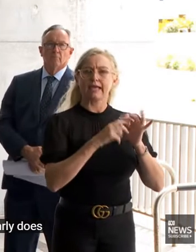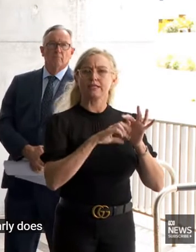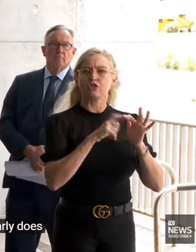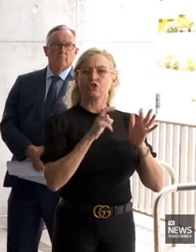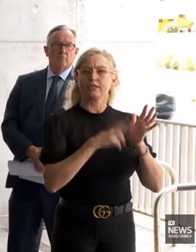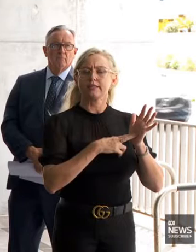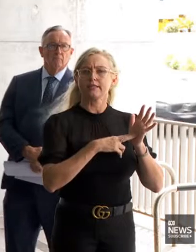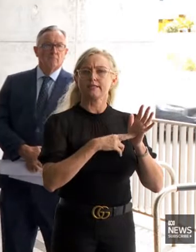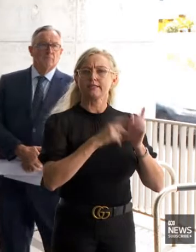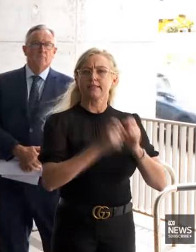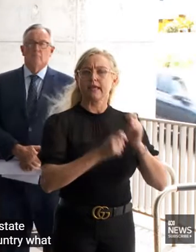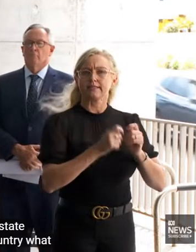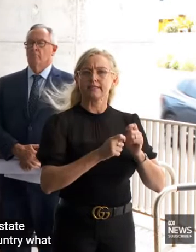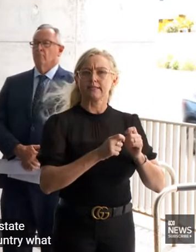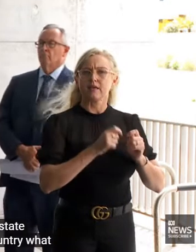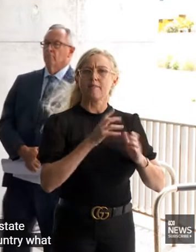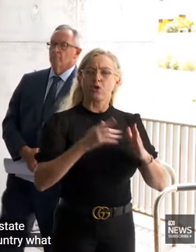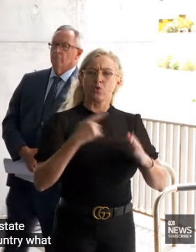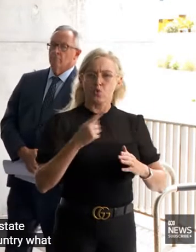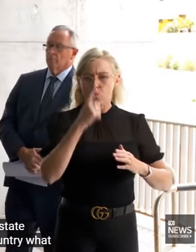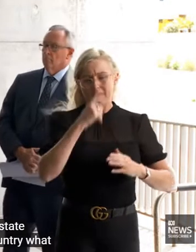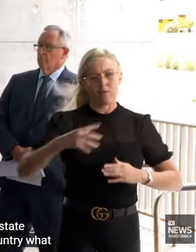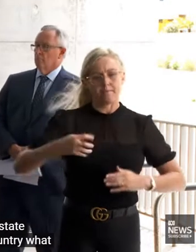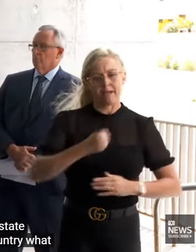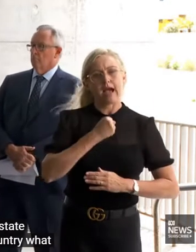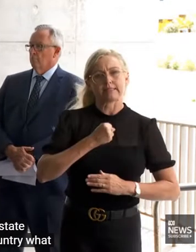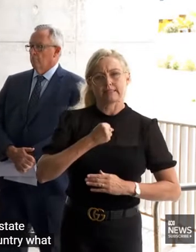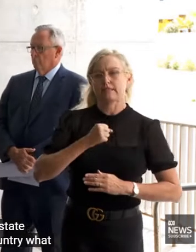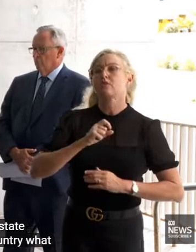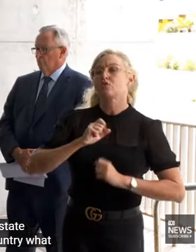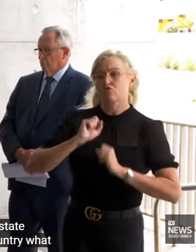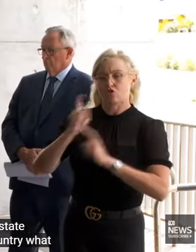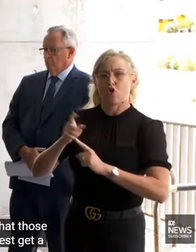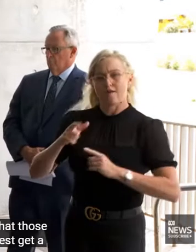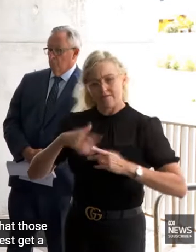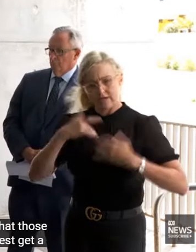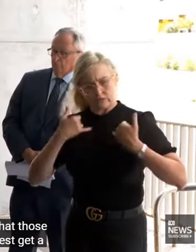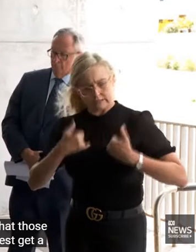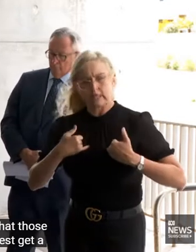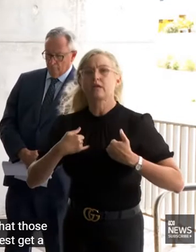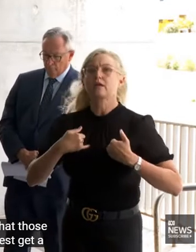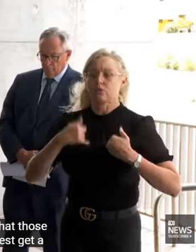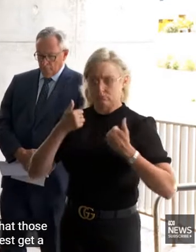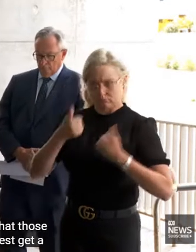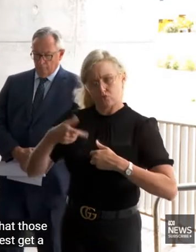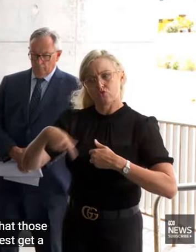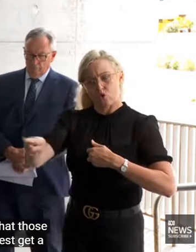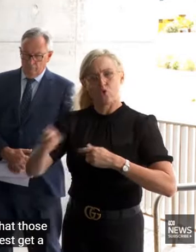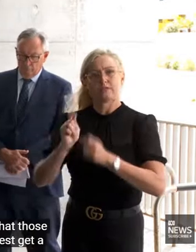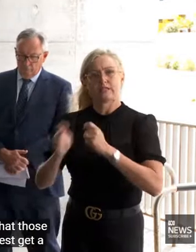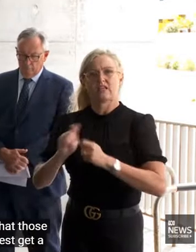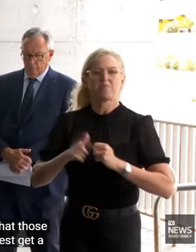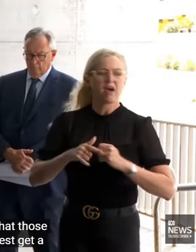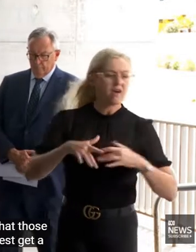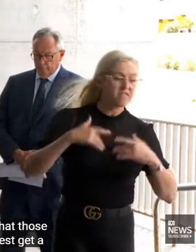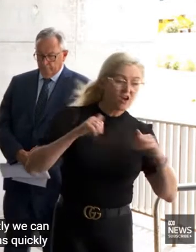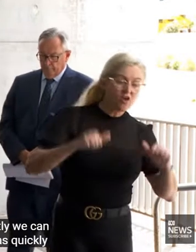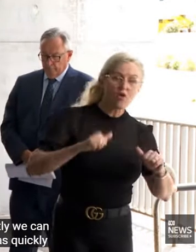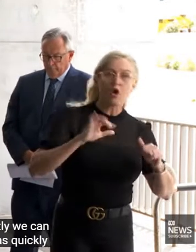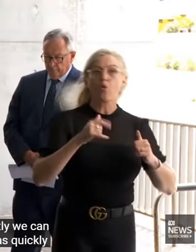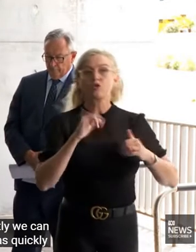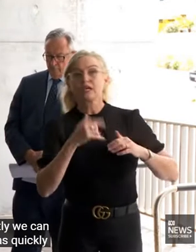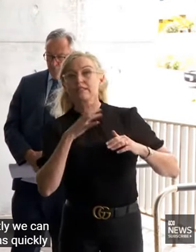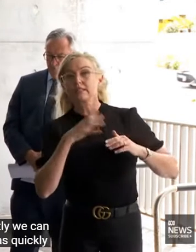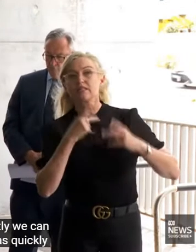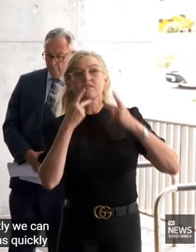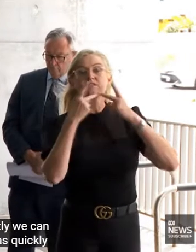those people who need a test get a test, and importantly, we can get the results back as quickly as possible for those who are sick